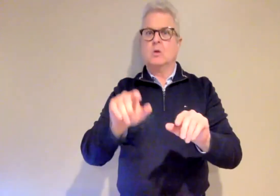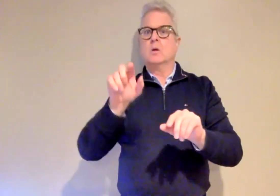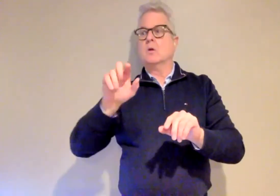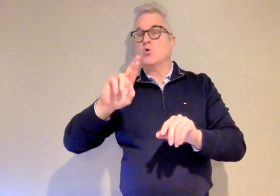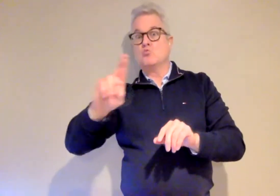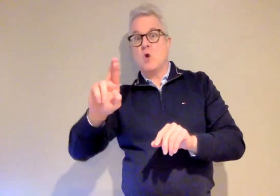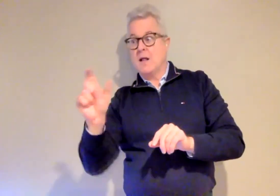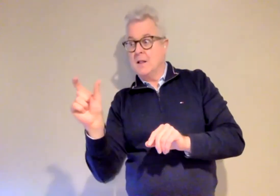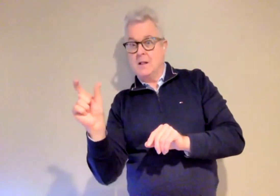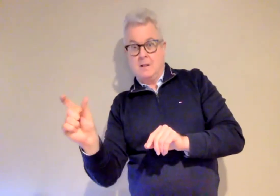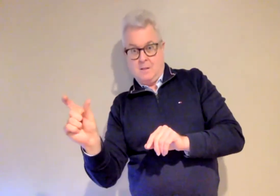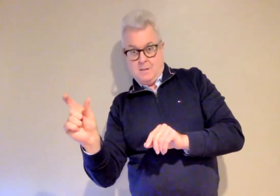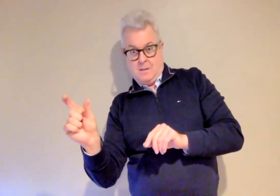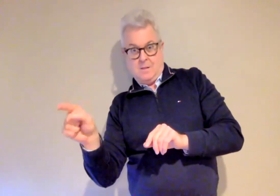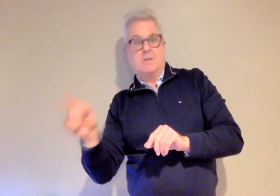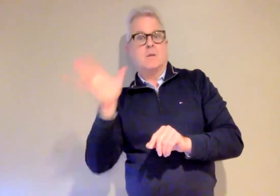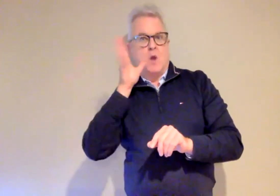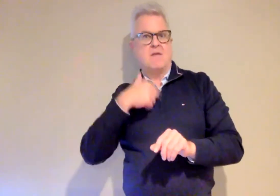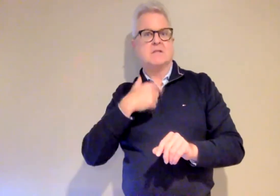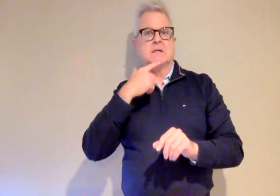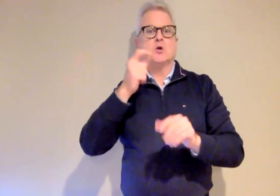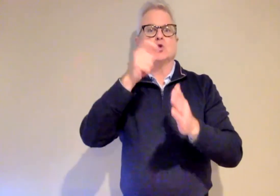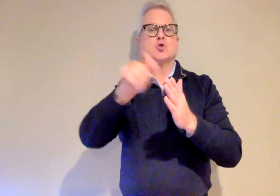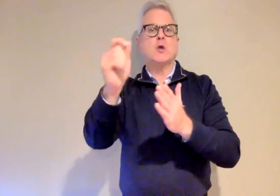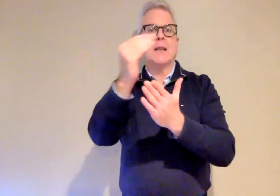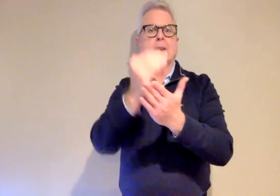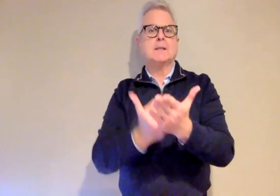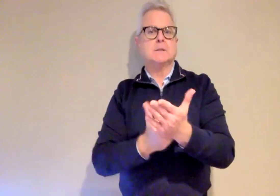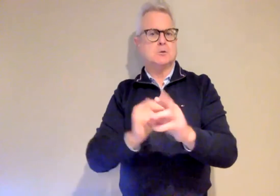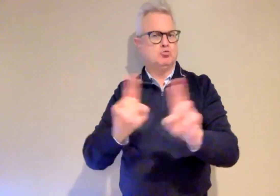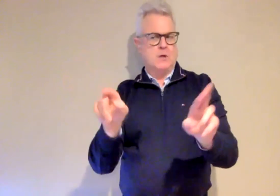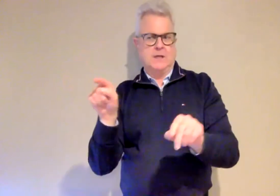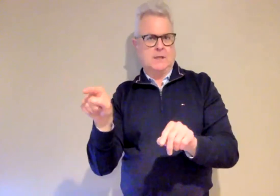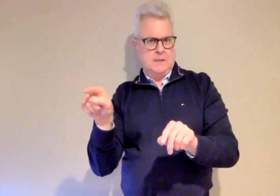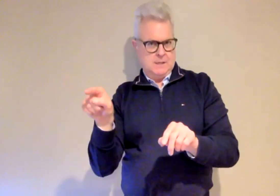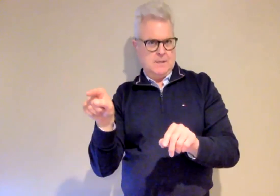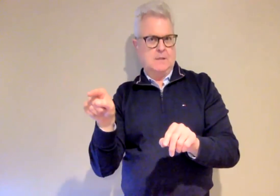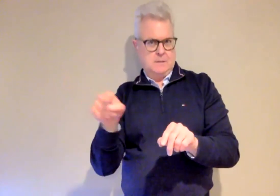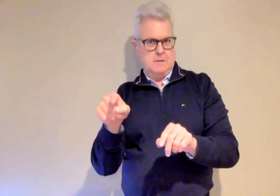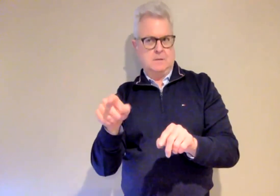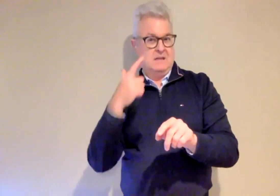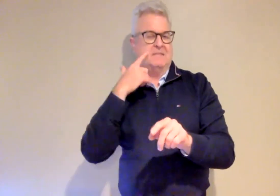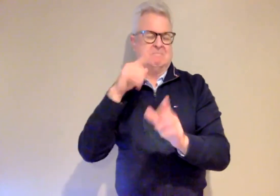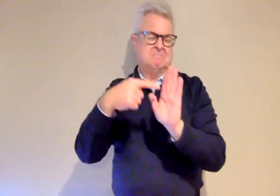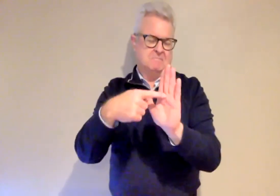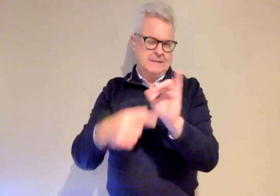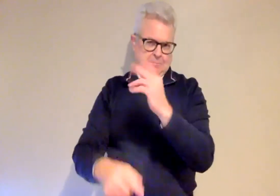and it'll give you information related to the weather. And then it has a checklist of what things that you should have to be